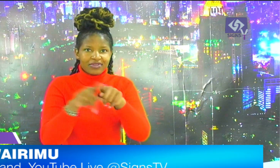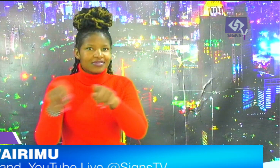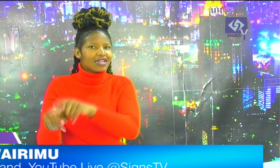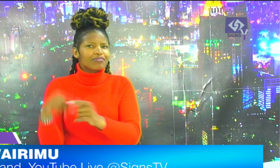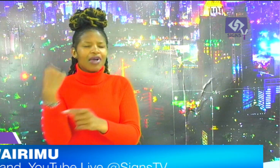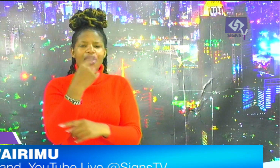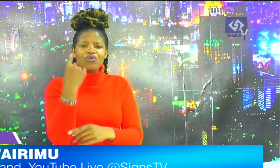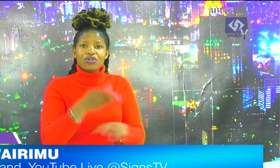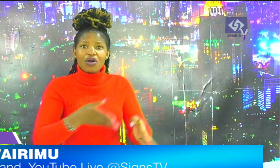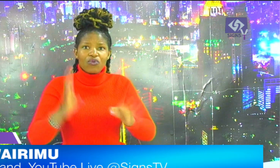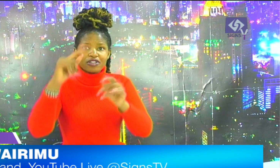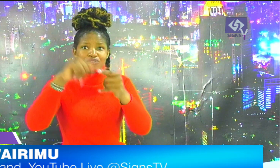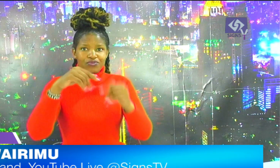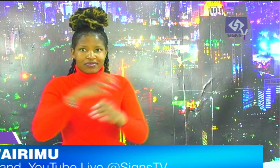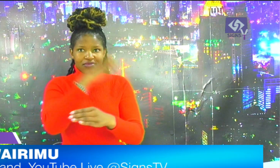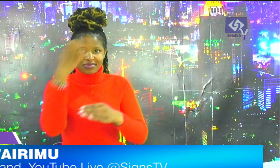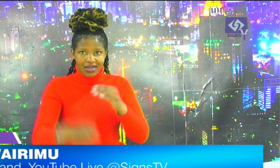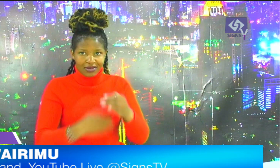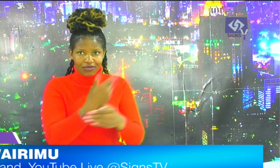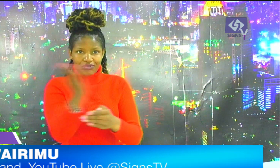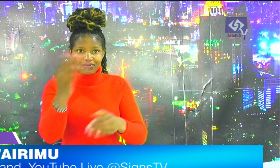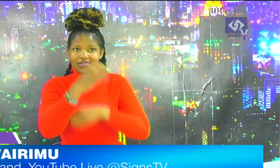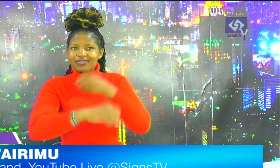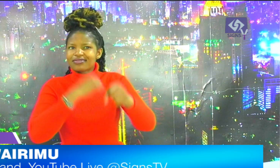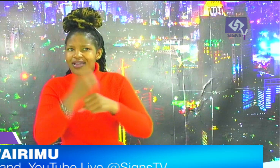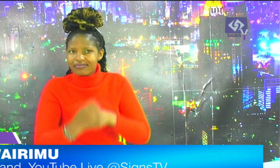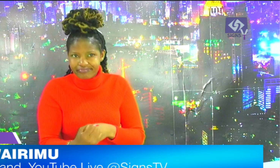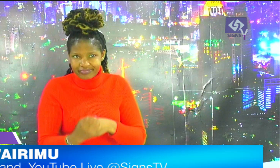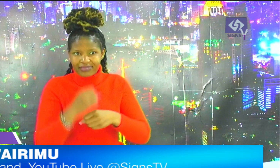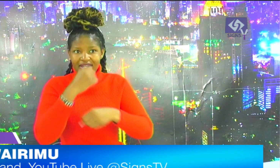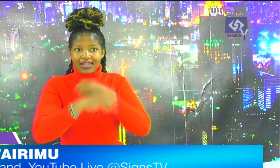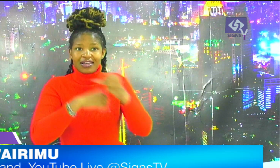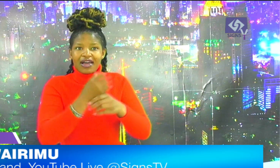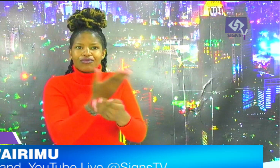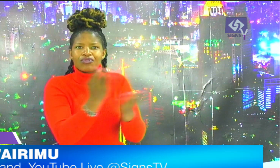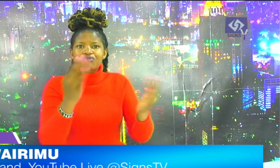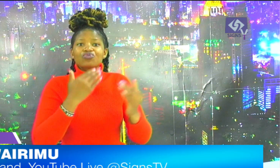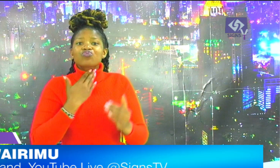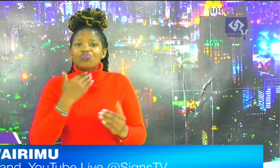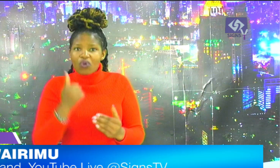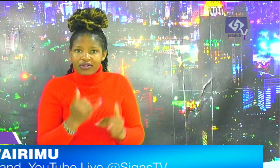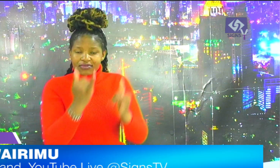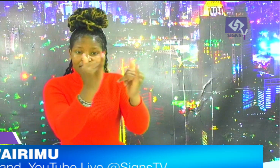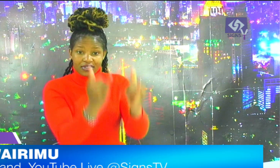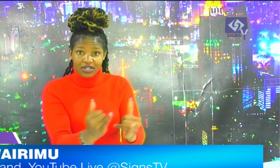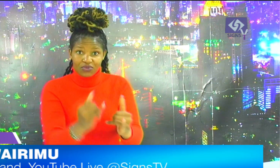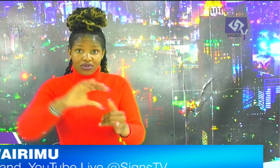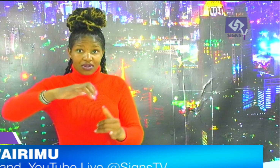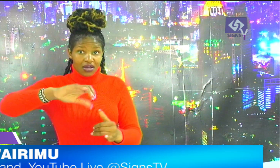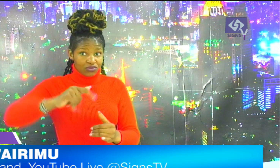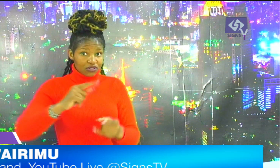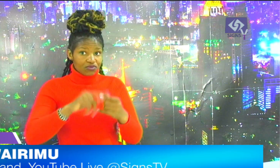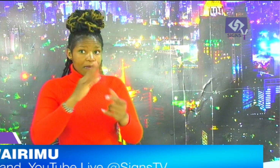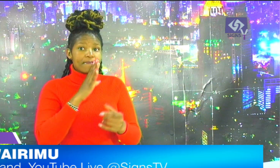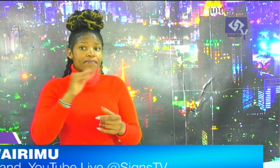case for Mount Elgon County, which they see as the only way to end their